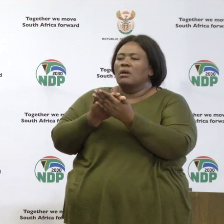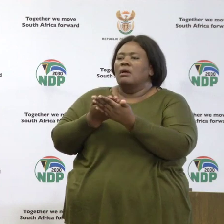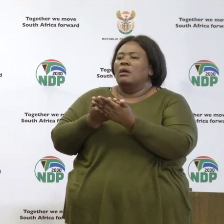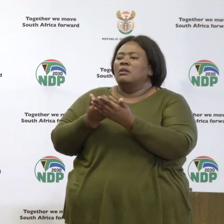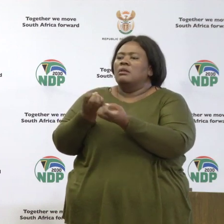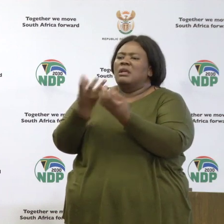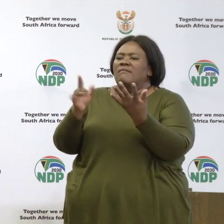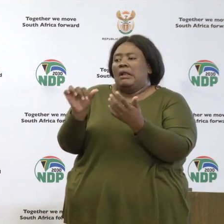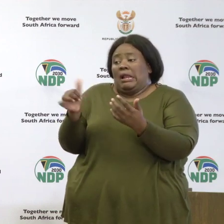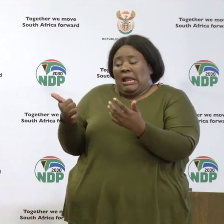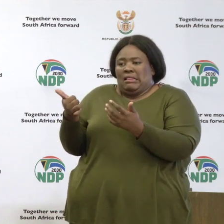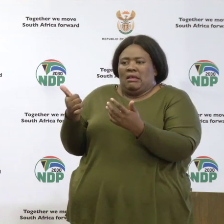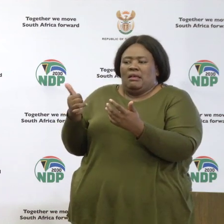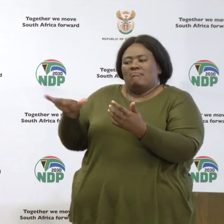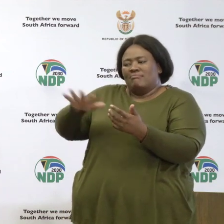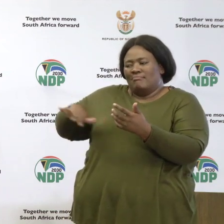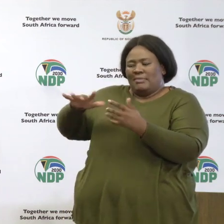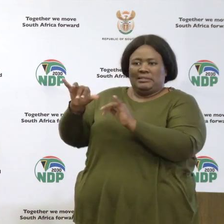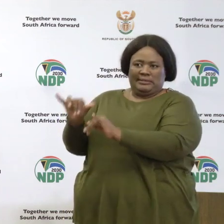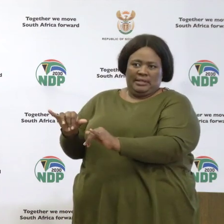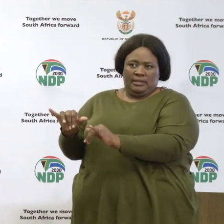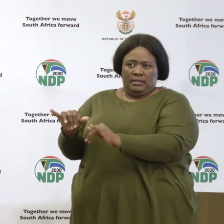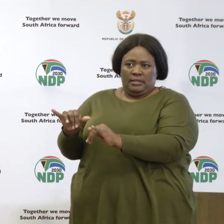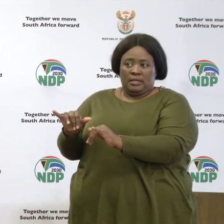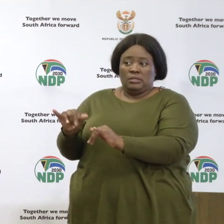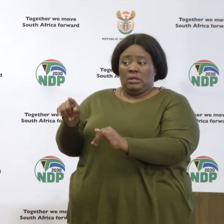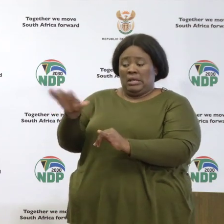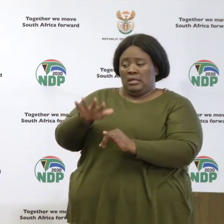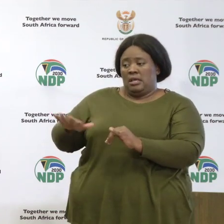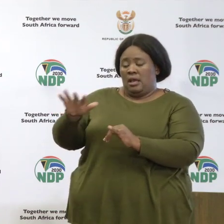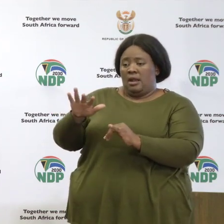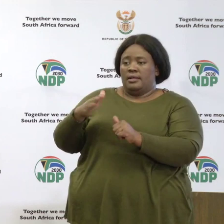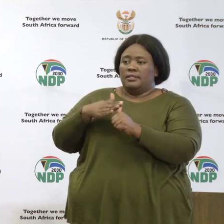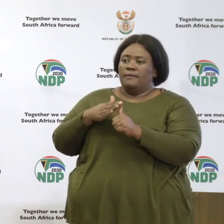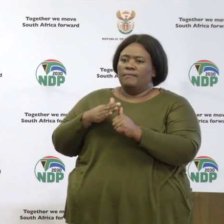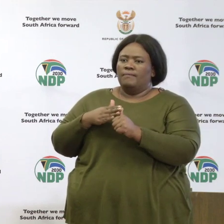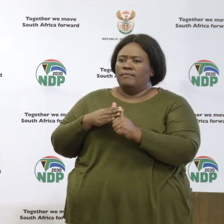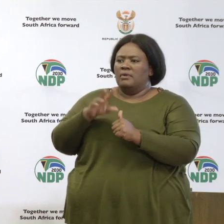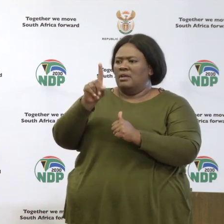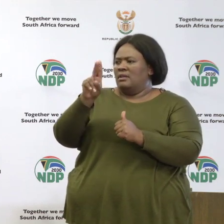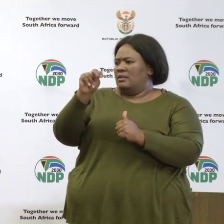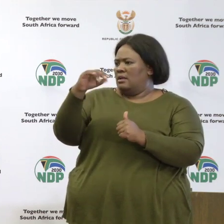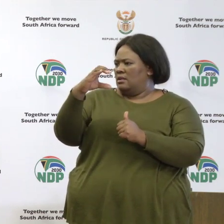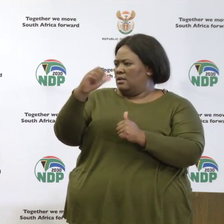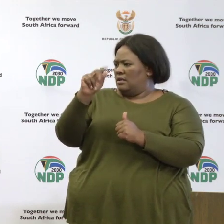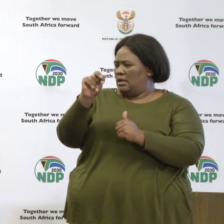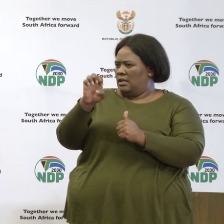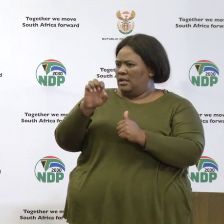with alternative accommodation. And these areas are Duncan Village in